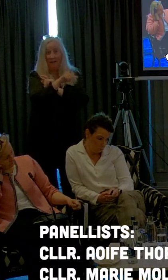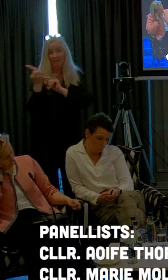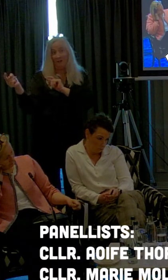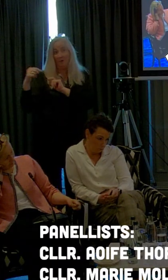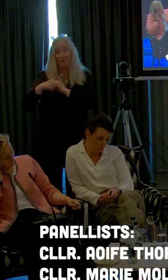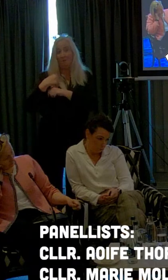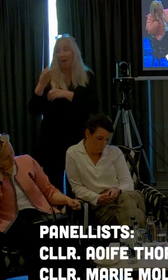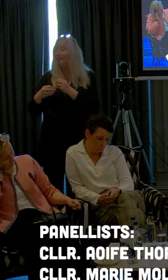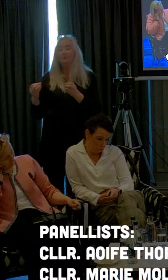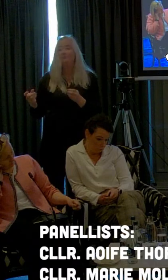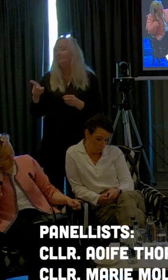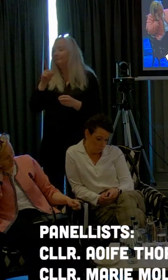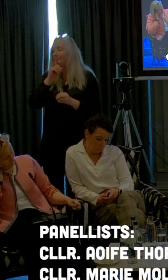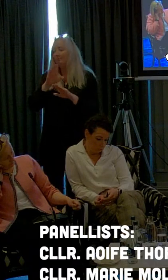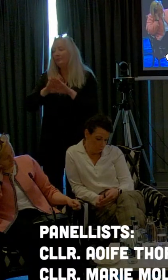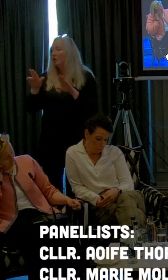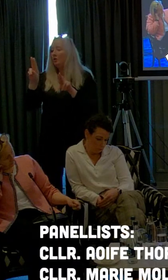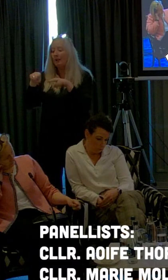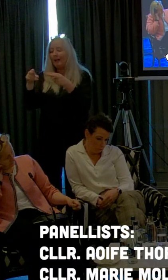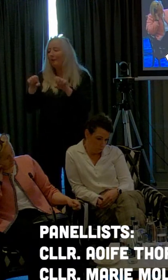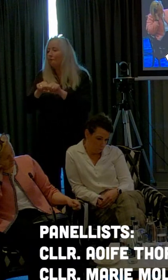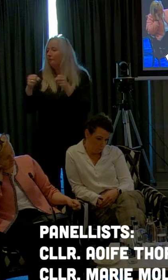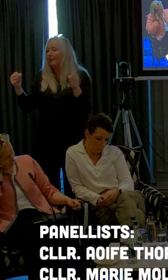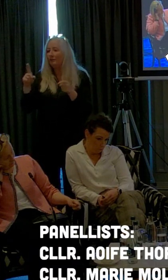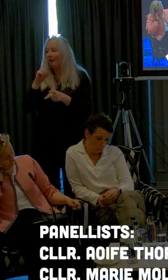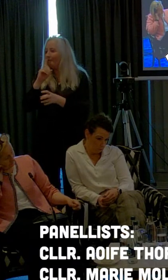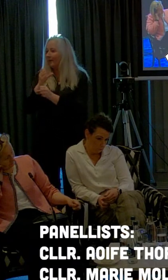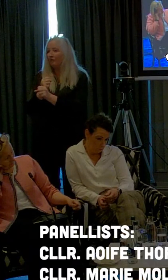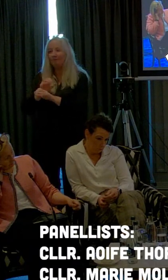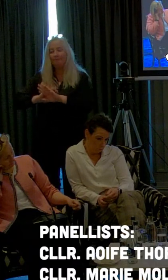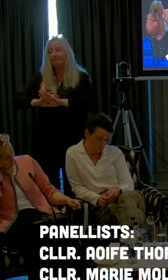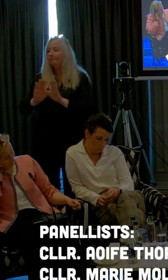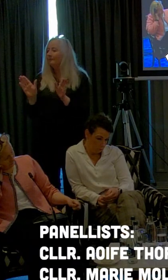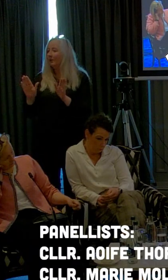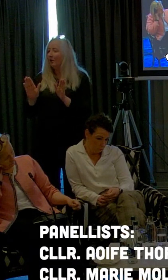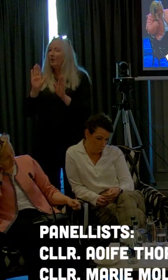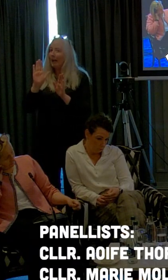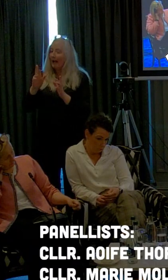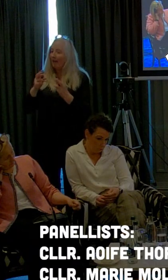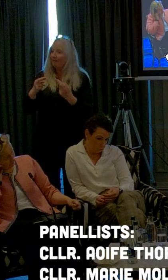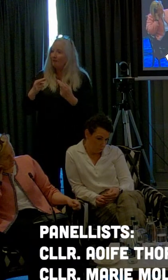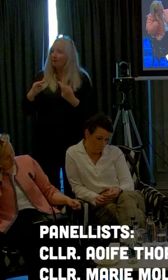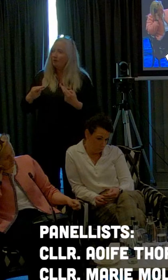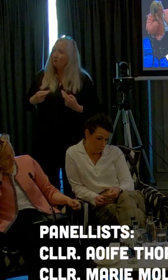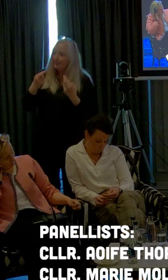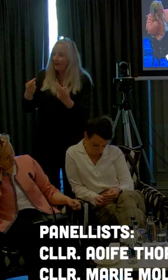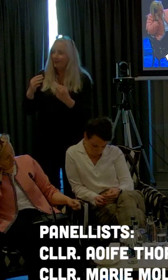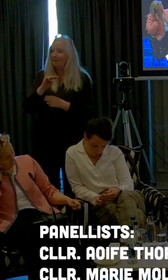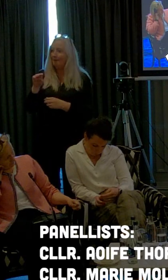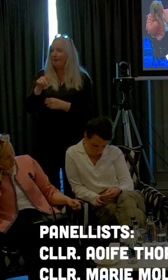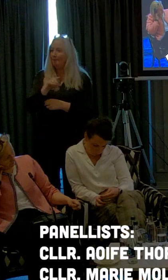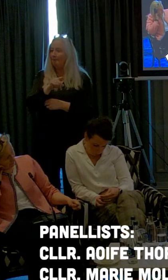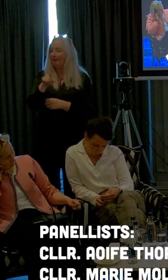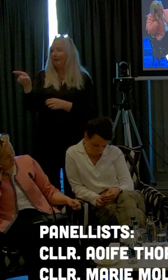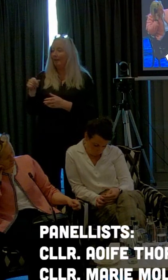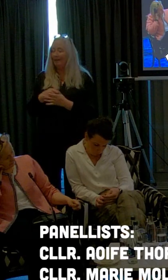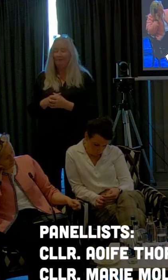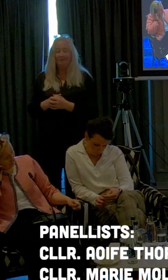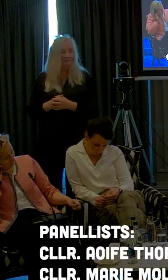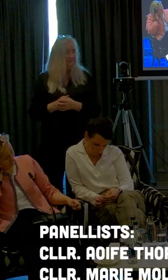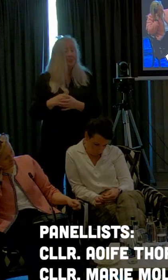to build up that confidence. And just even, as you say, bring a different perspective to the table. I'll take just one small example,